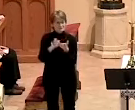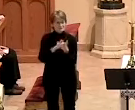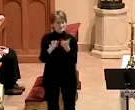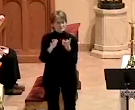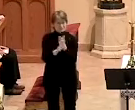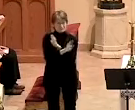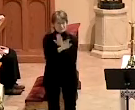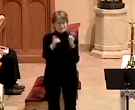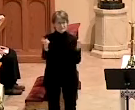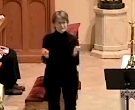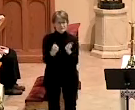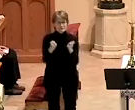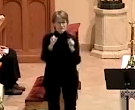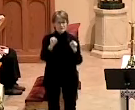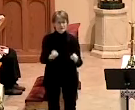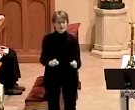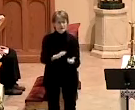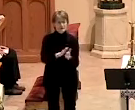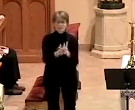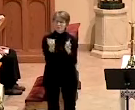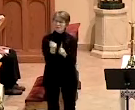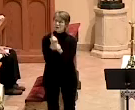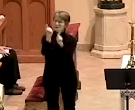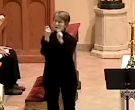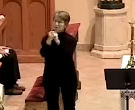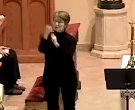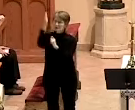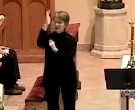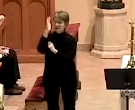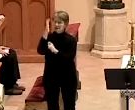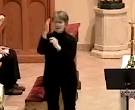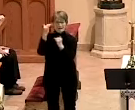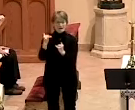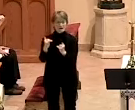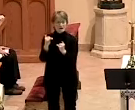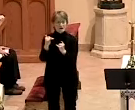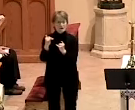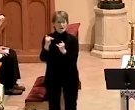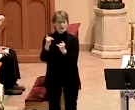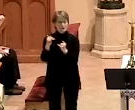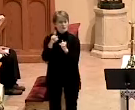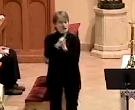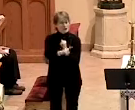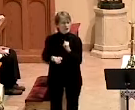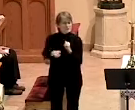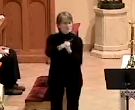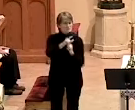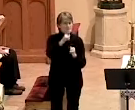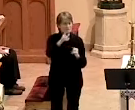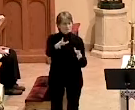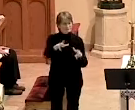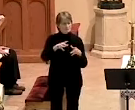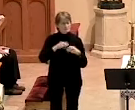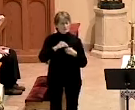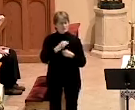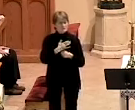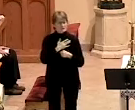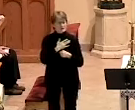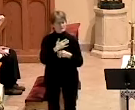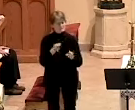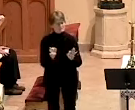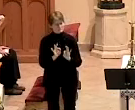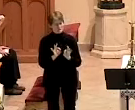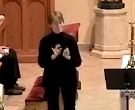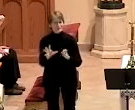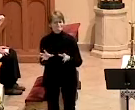in him. Working together, then, we appeal to you not to receive the grace of God in vain, for he